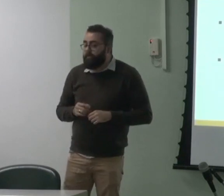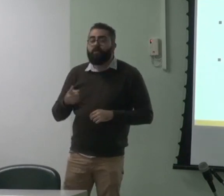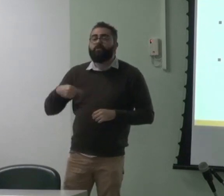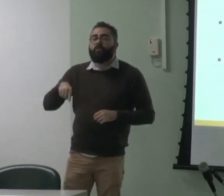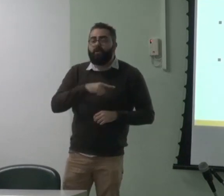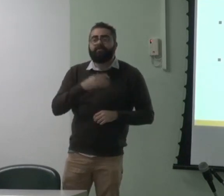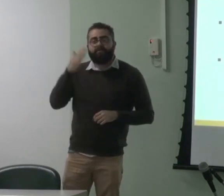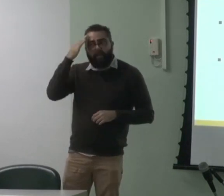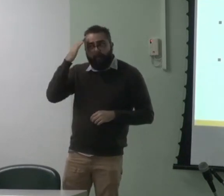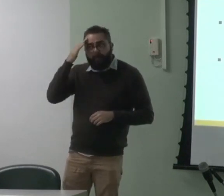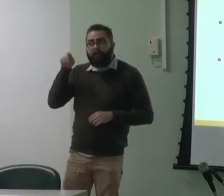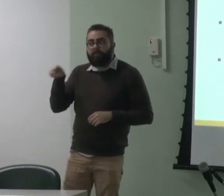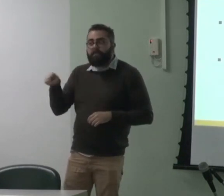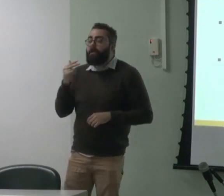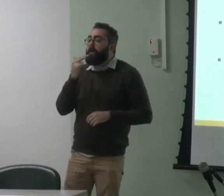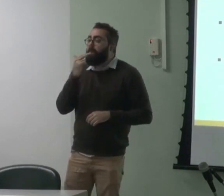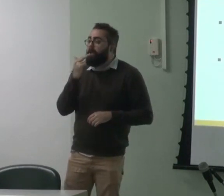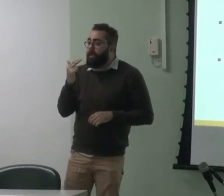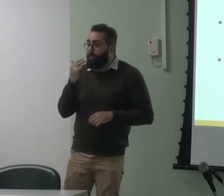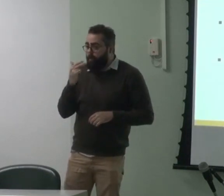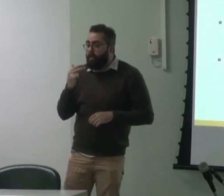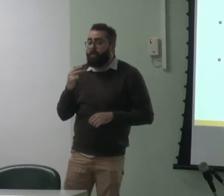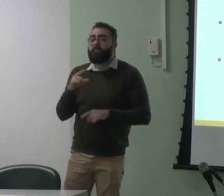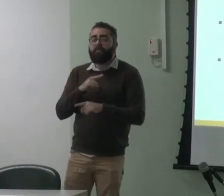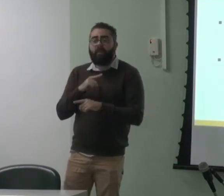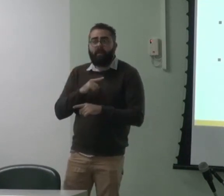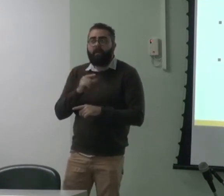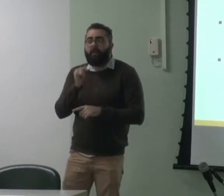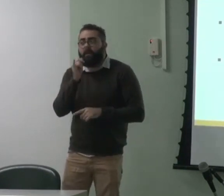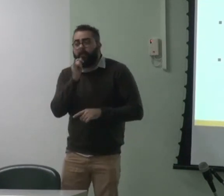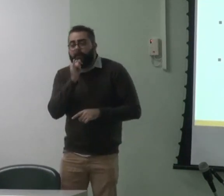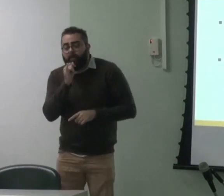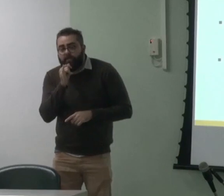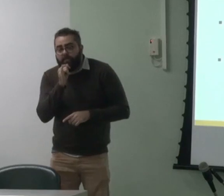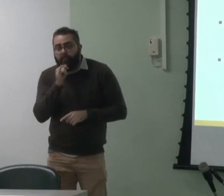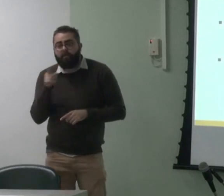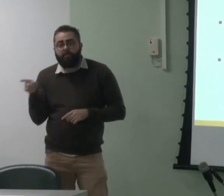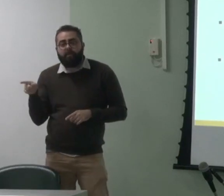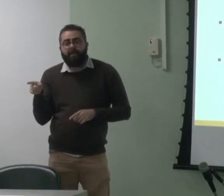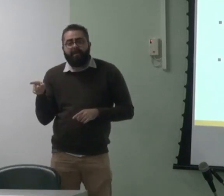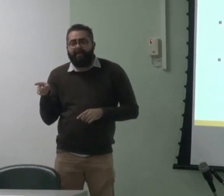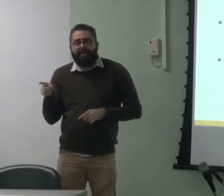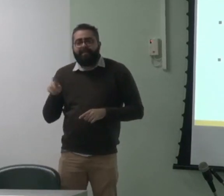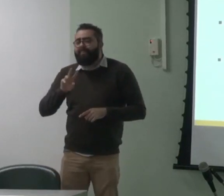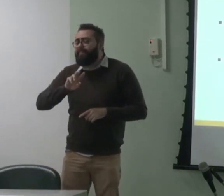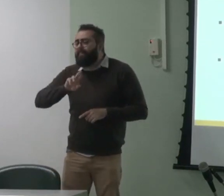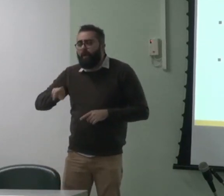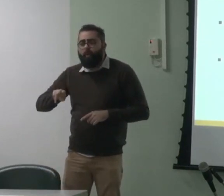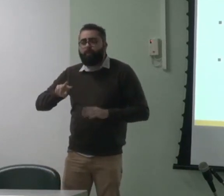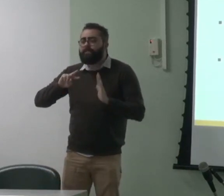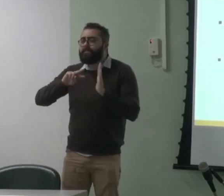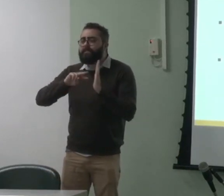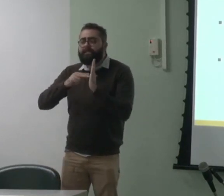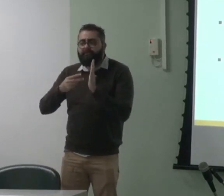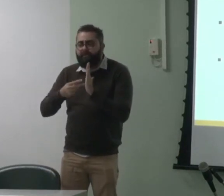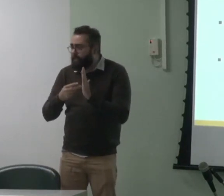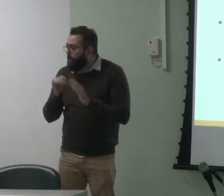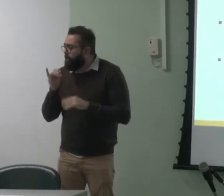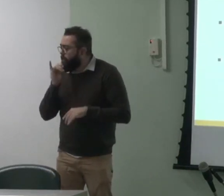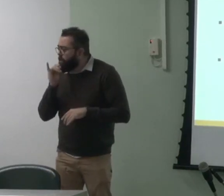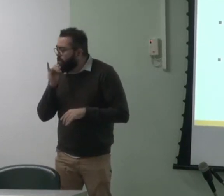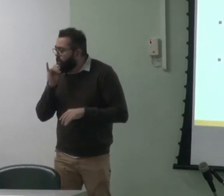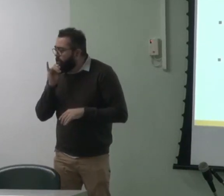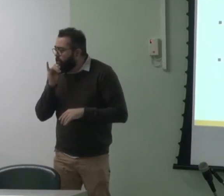it has some 20 case forms, it does not mean that they are all necessarily used in language. So we can